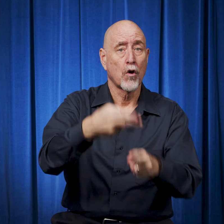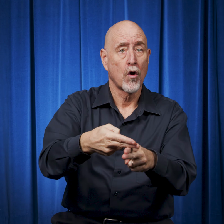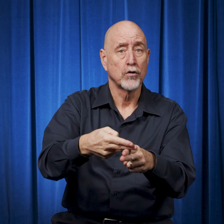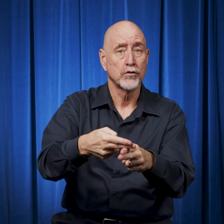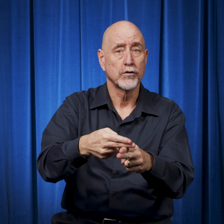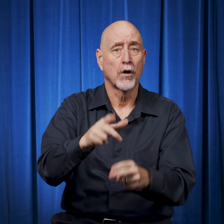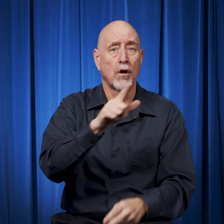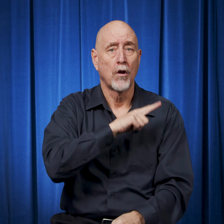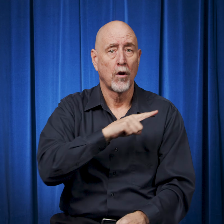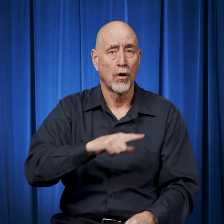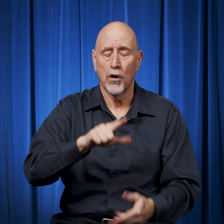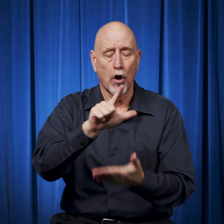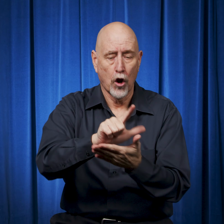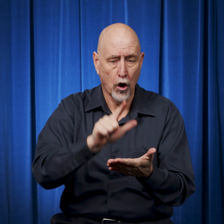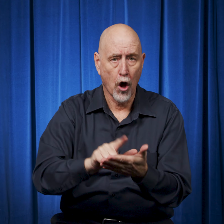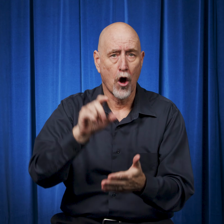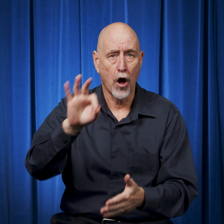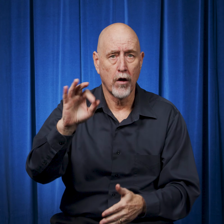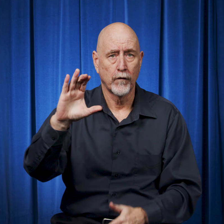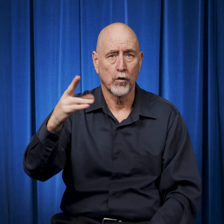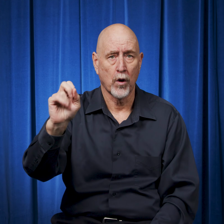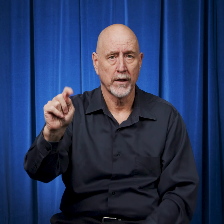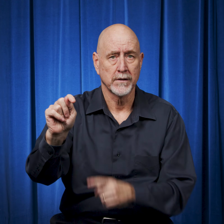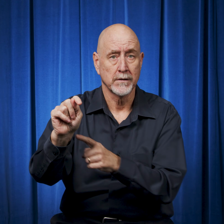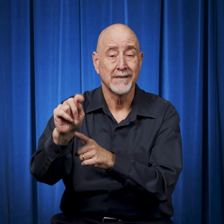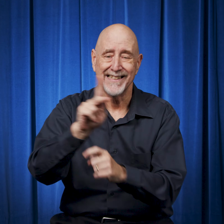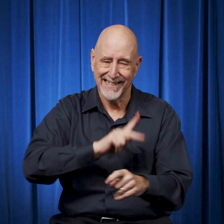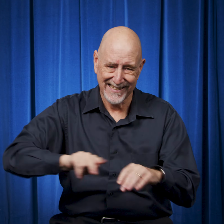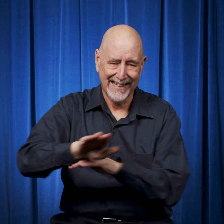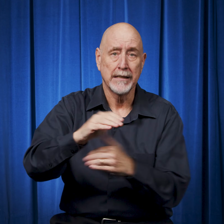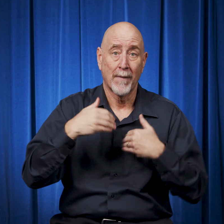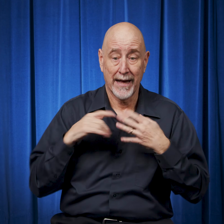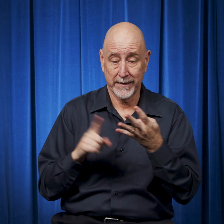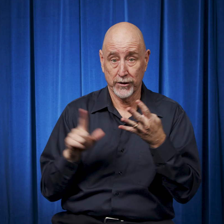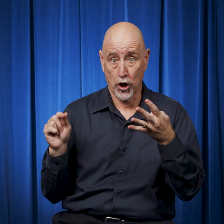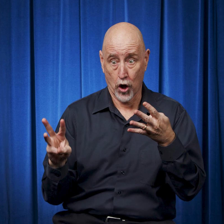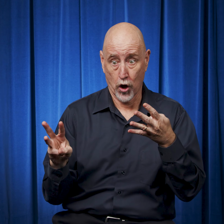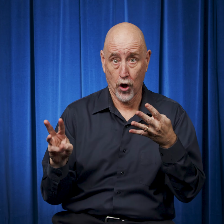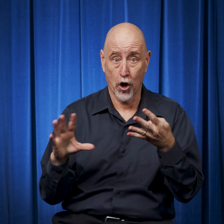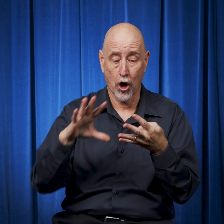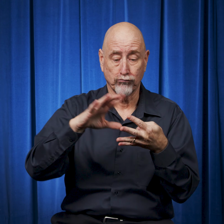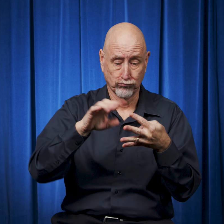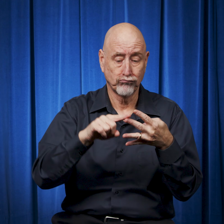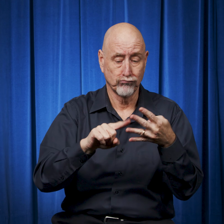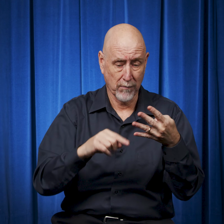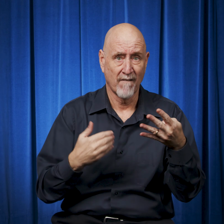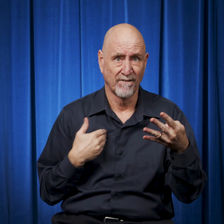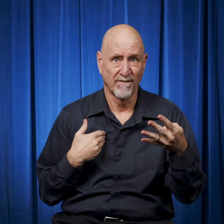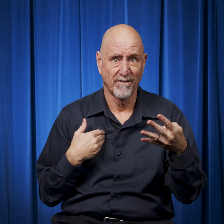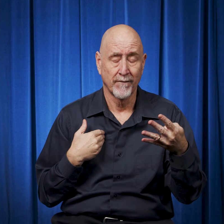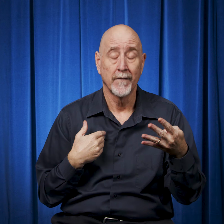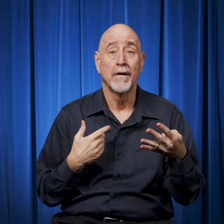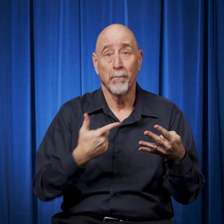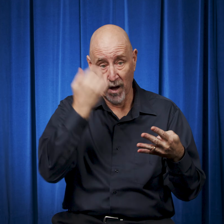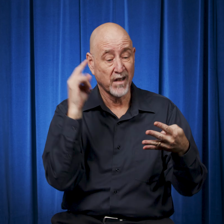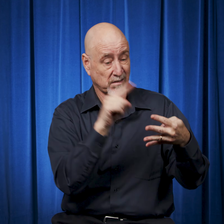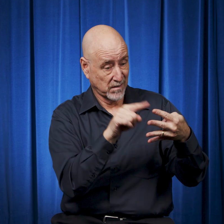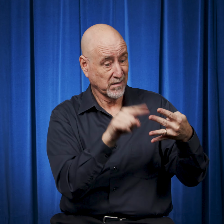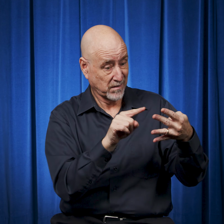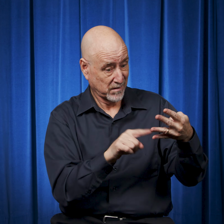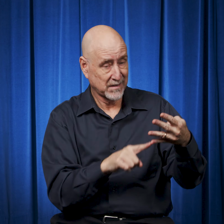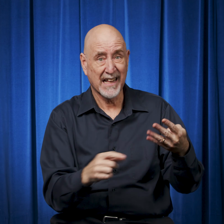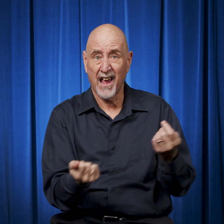the law of Christ. So the kingdom already has a law also. Therefore, according